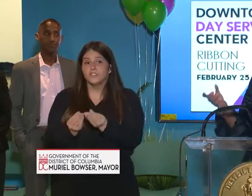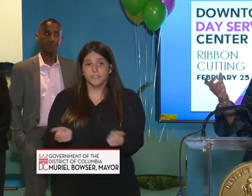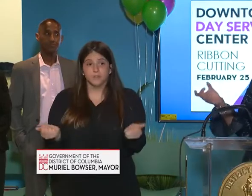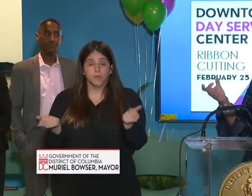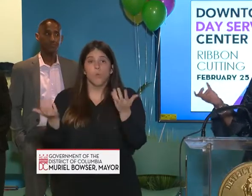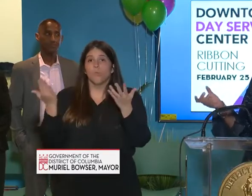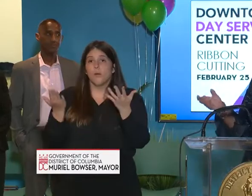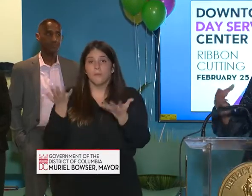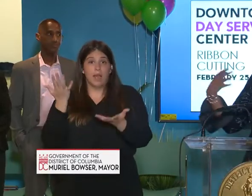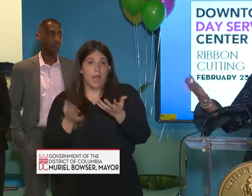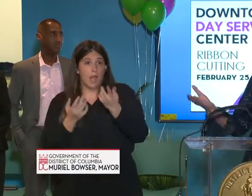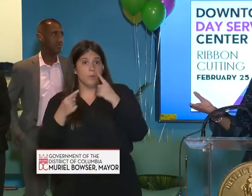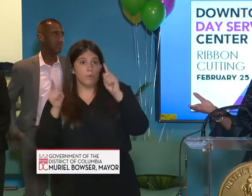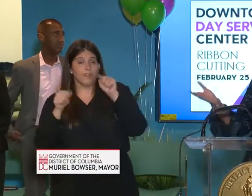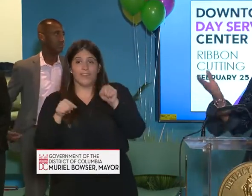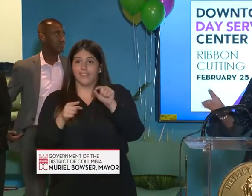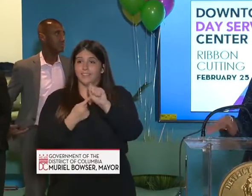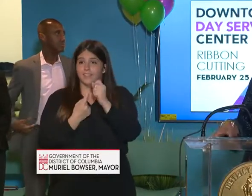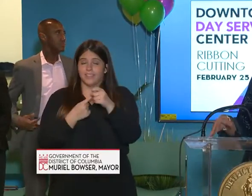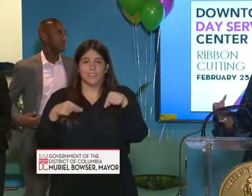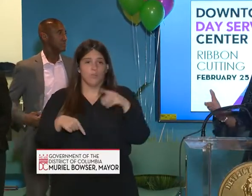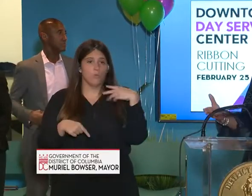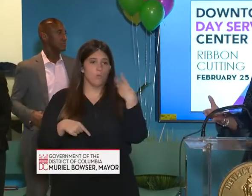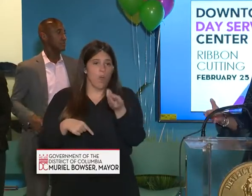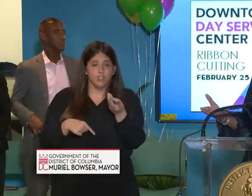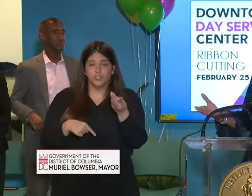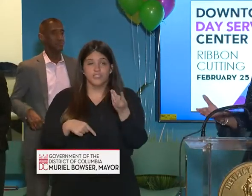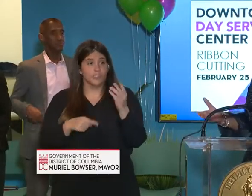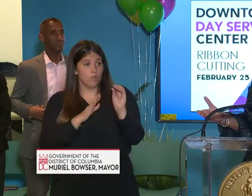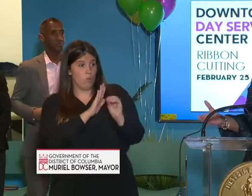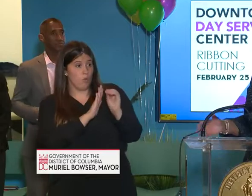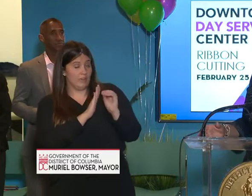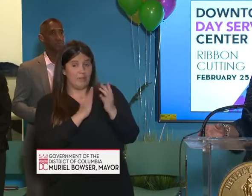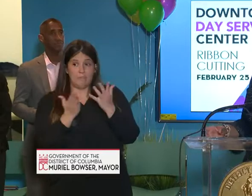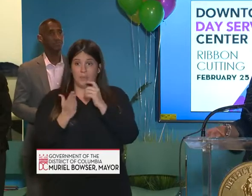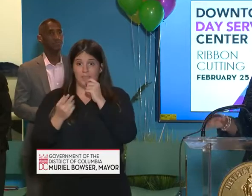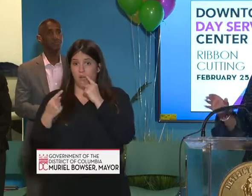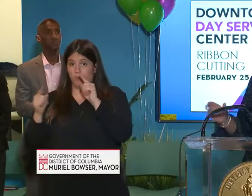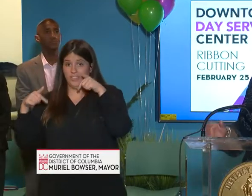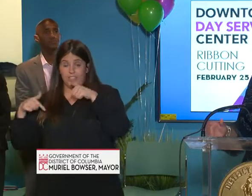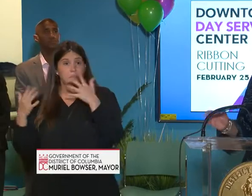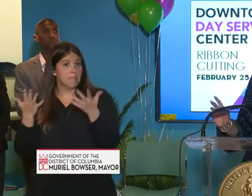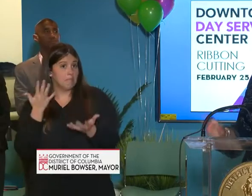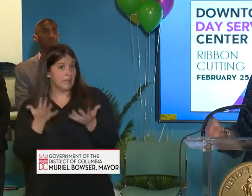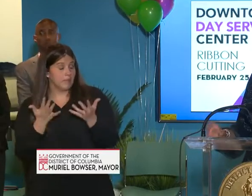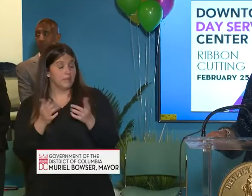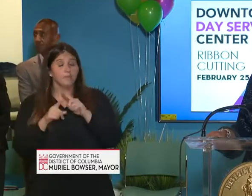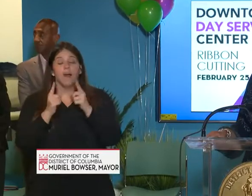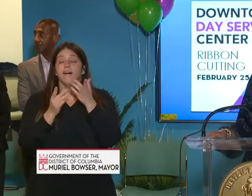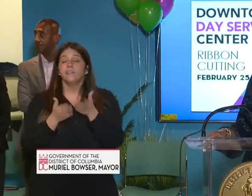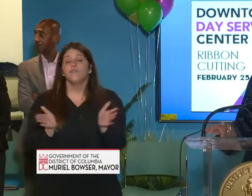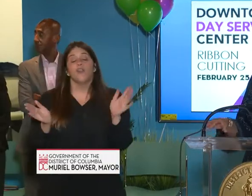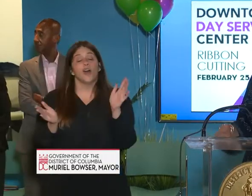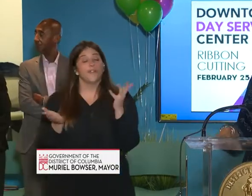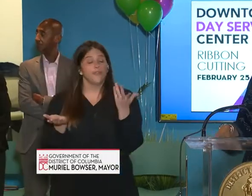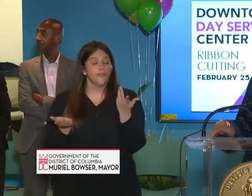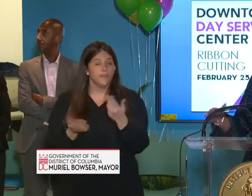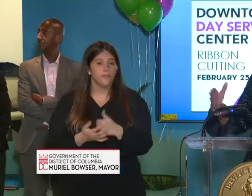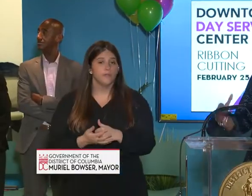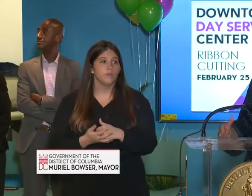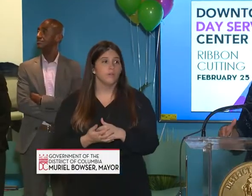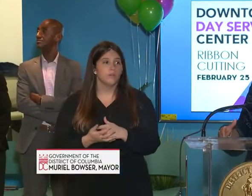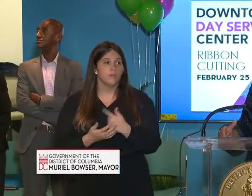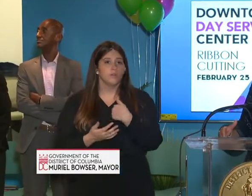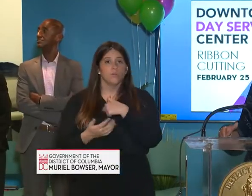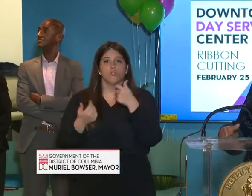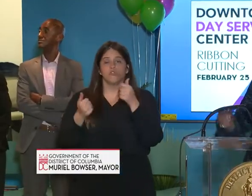what might work in this case in Washington or Oregon may not work here. It may, but generally speaking, we're trying to